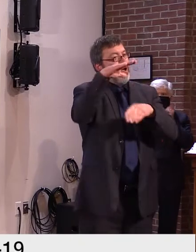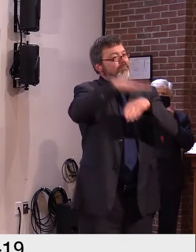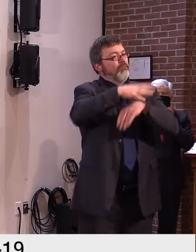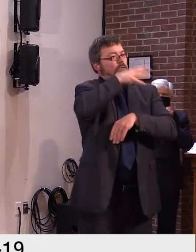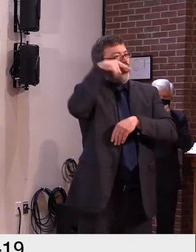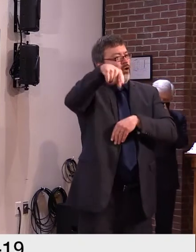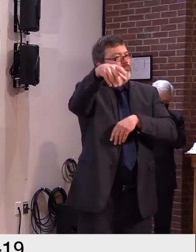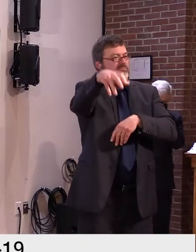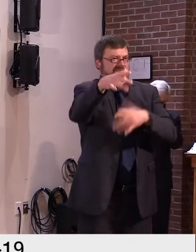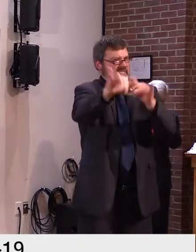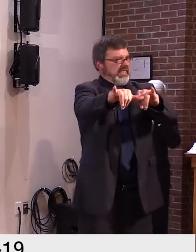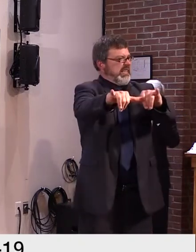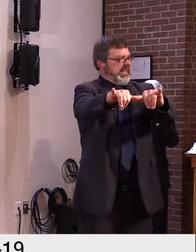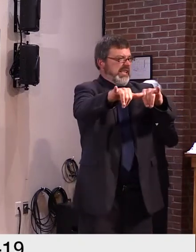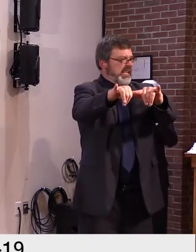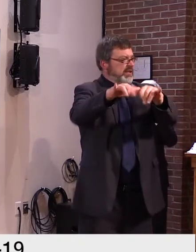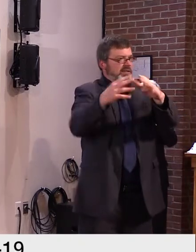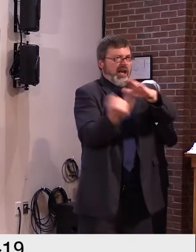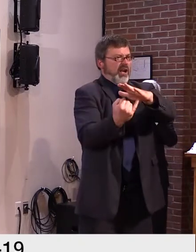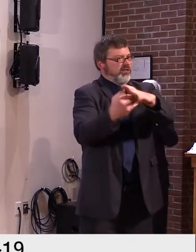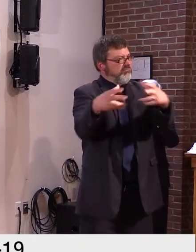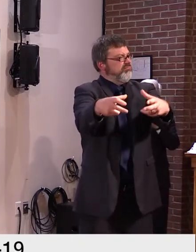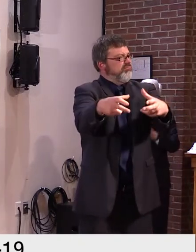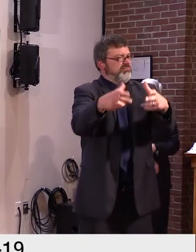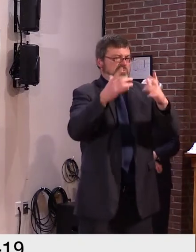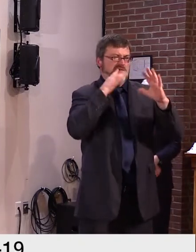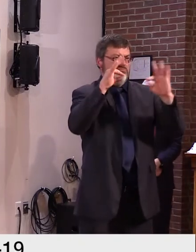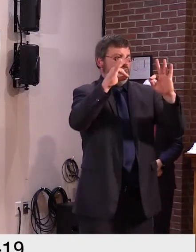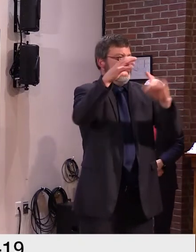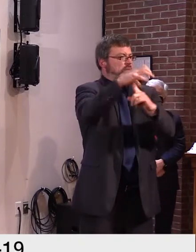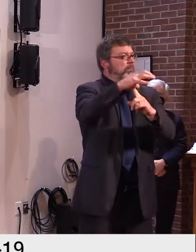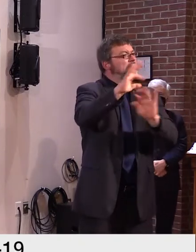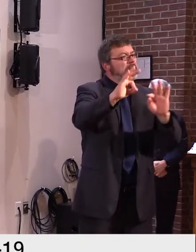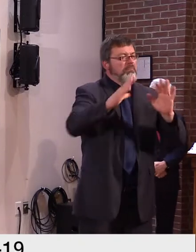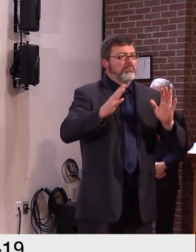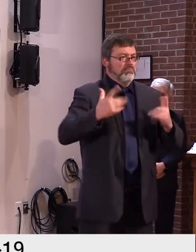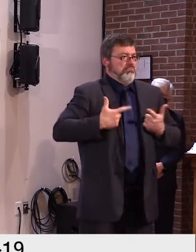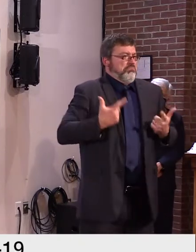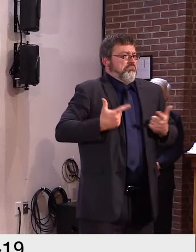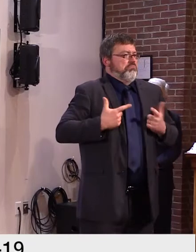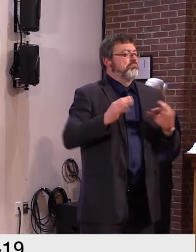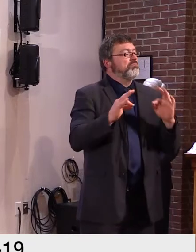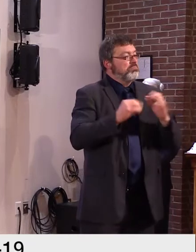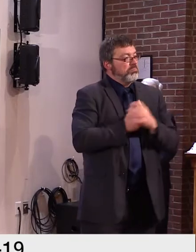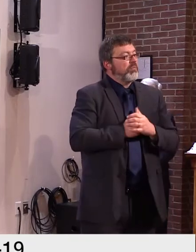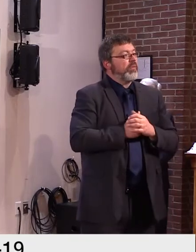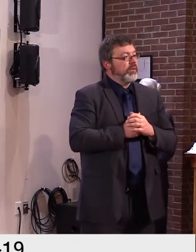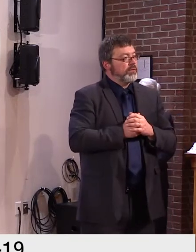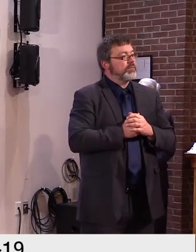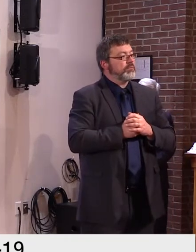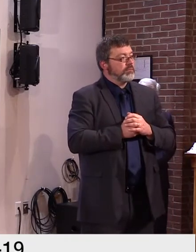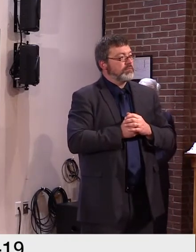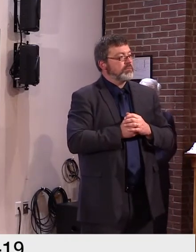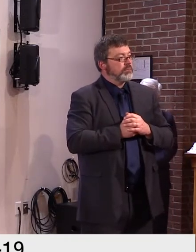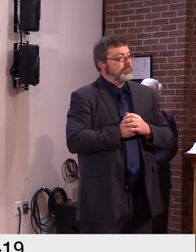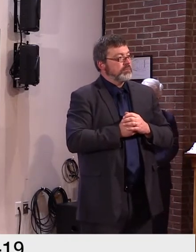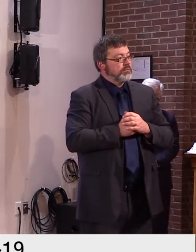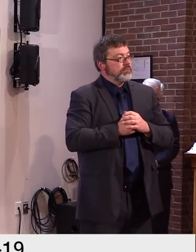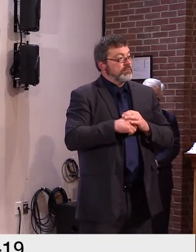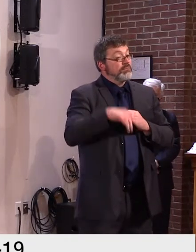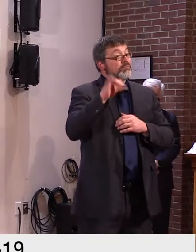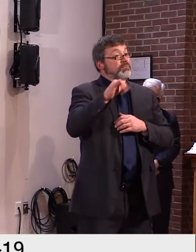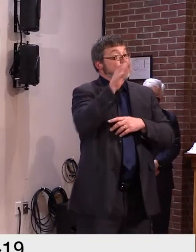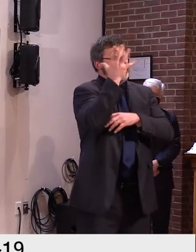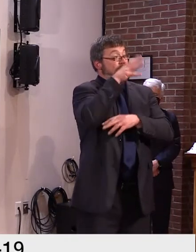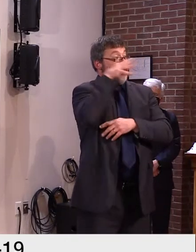alternate housing. Also, with funding from the state, the The Orchard has been providing and will be purchasing